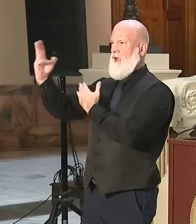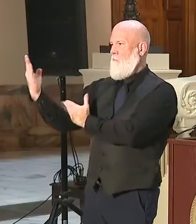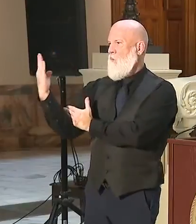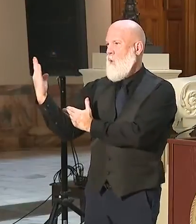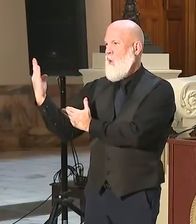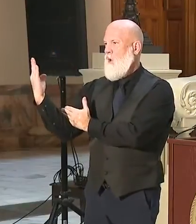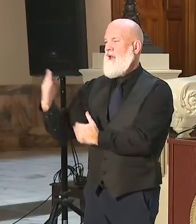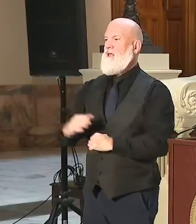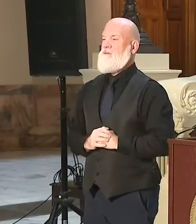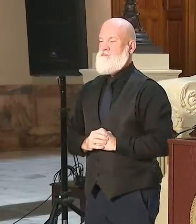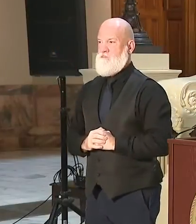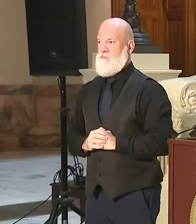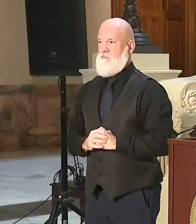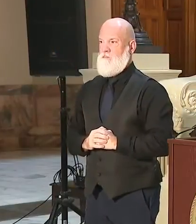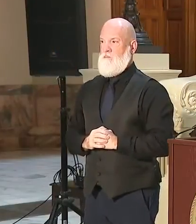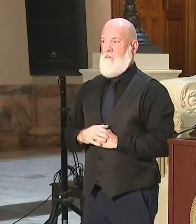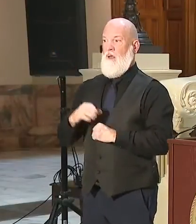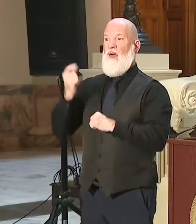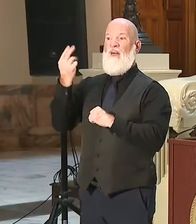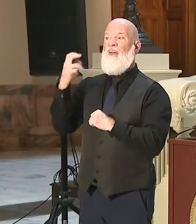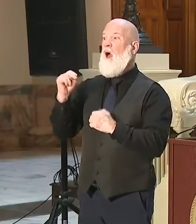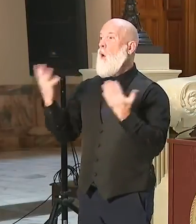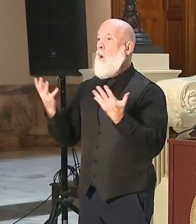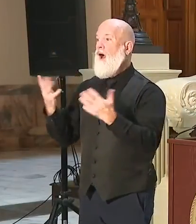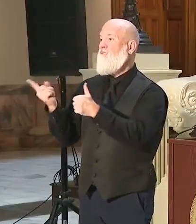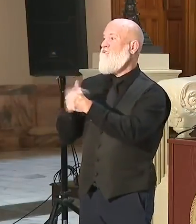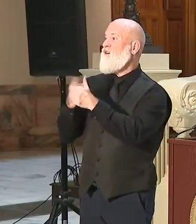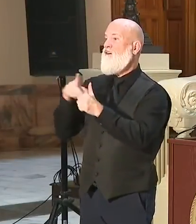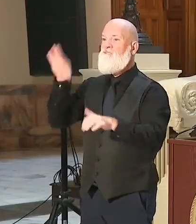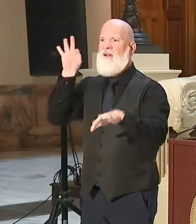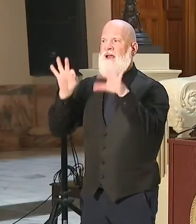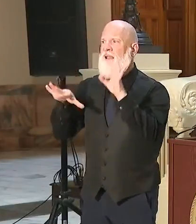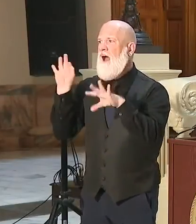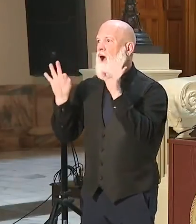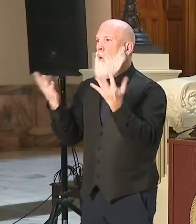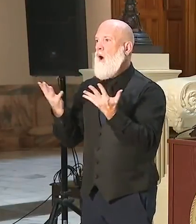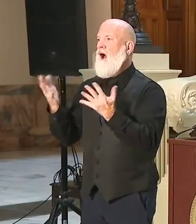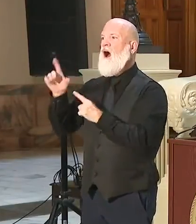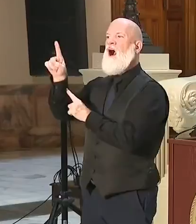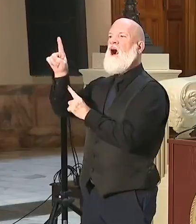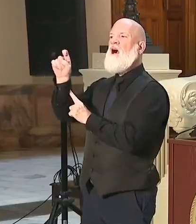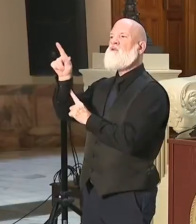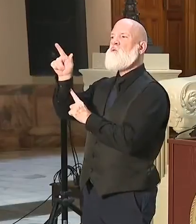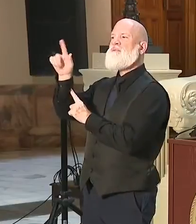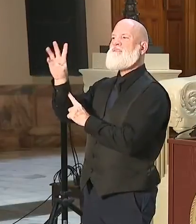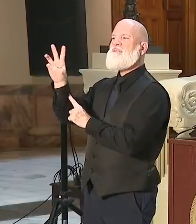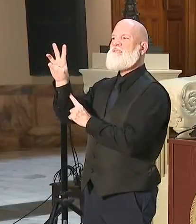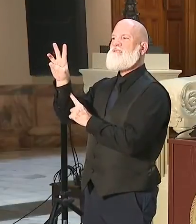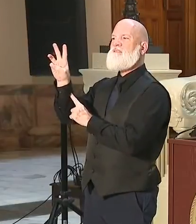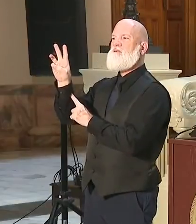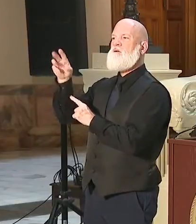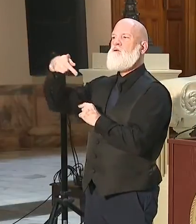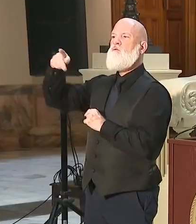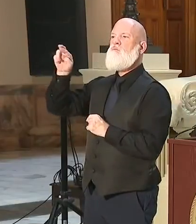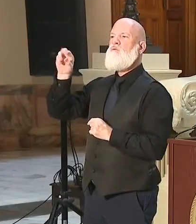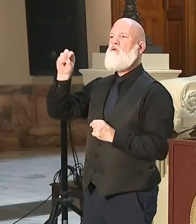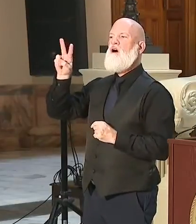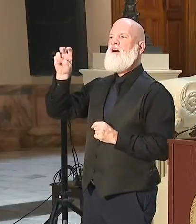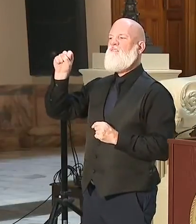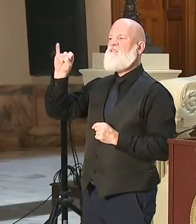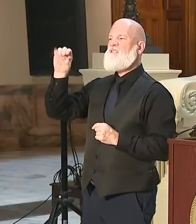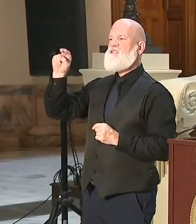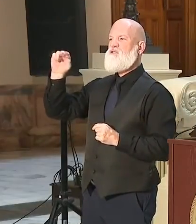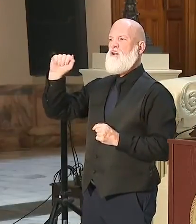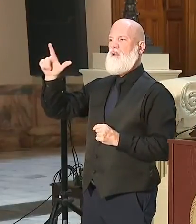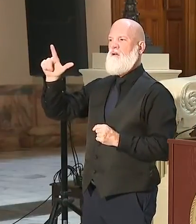inside of that, the first thing they discovered was there was 126 of those provisional ballots that were scanned into the absentee module.